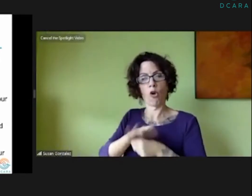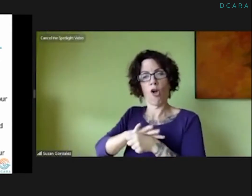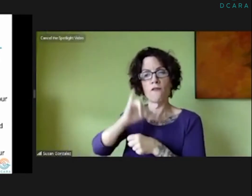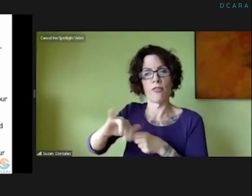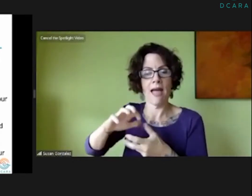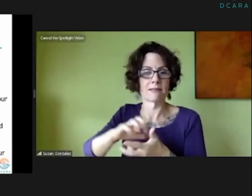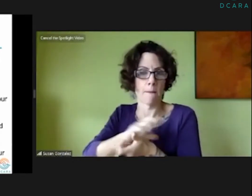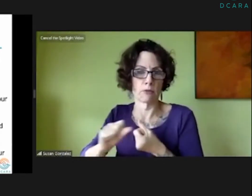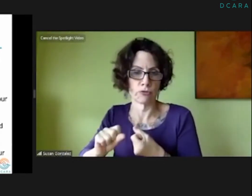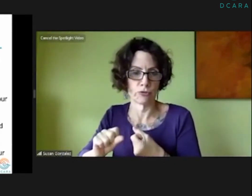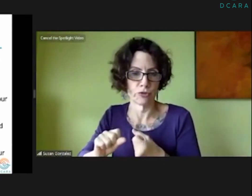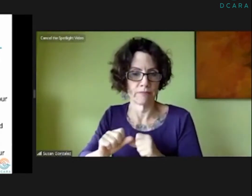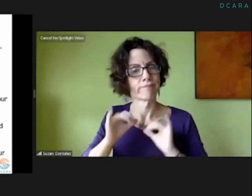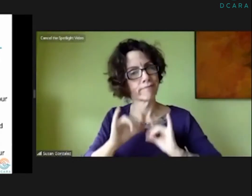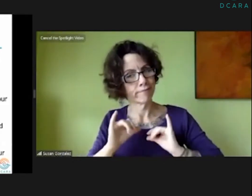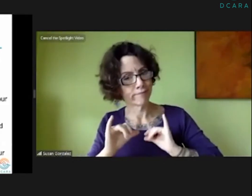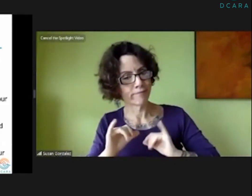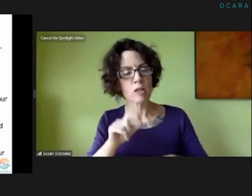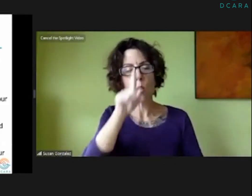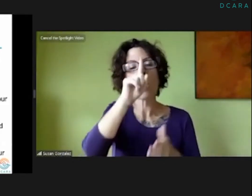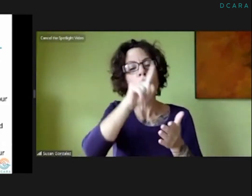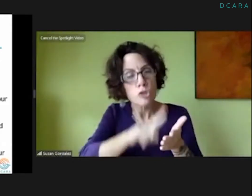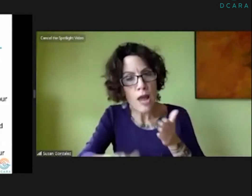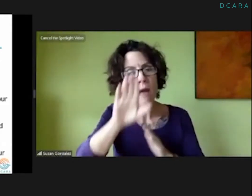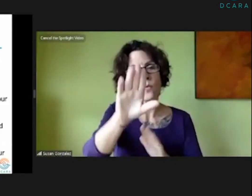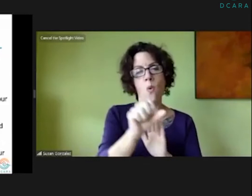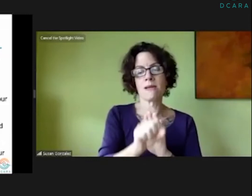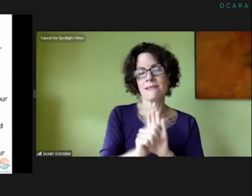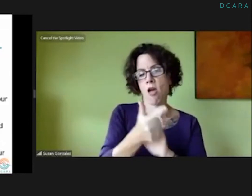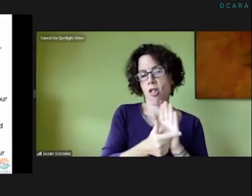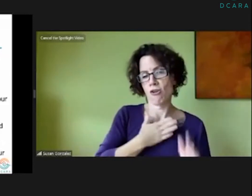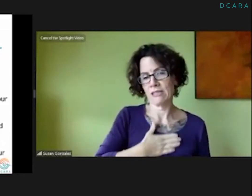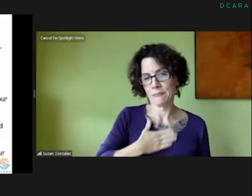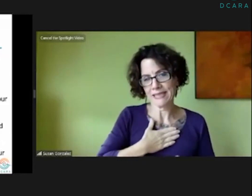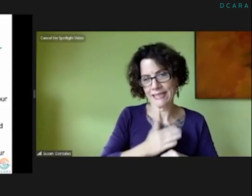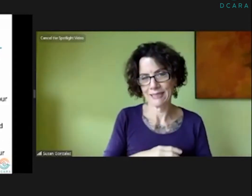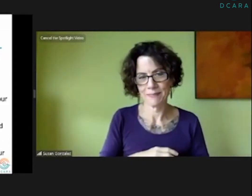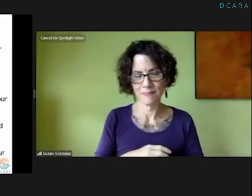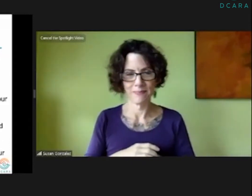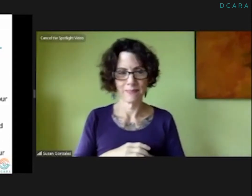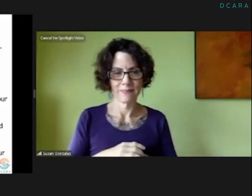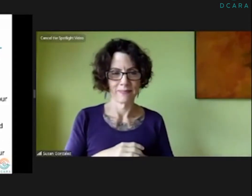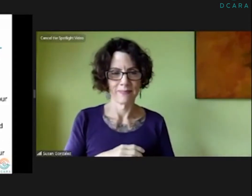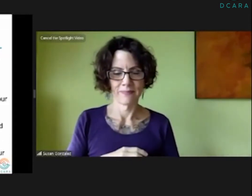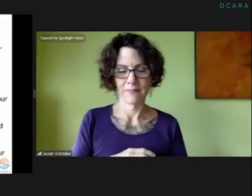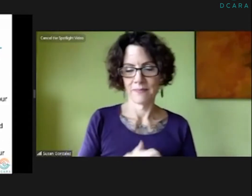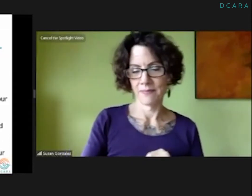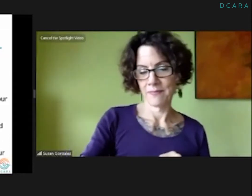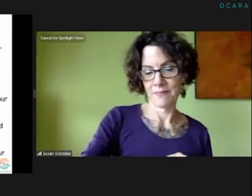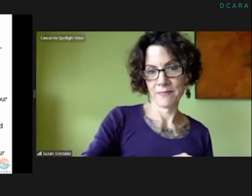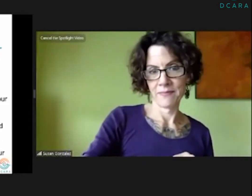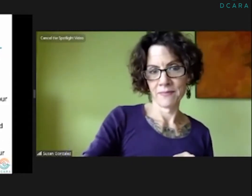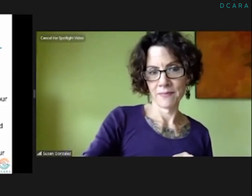If in the event the executor does something in error or if there's theft, the bond will cover the damages.